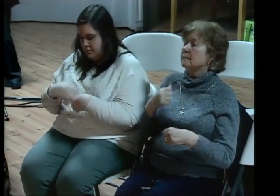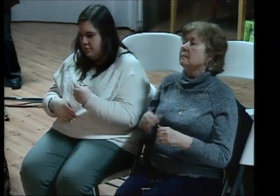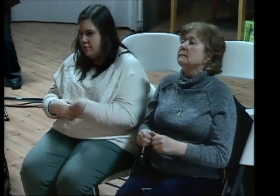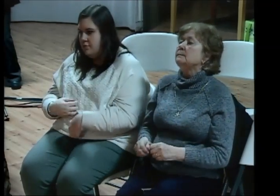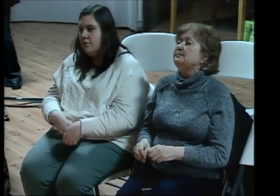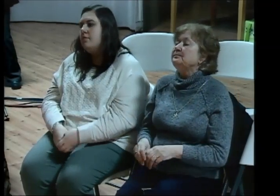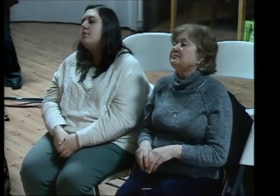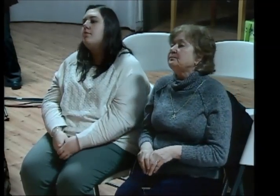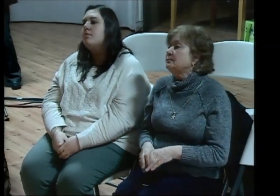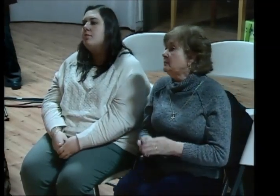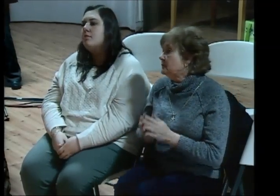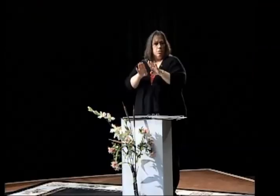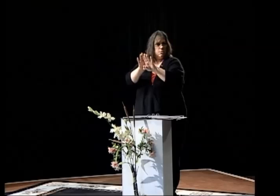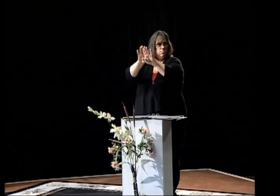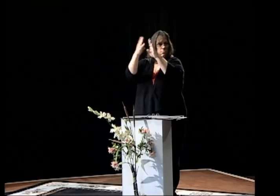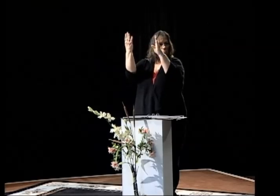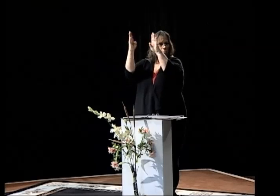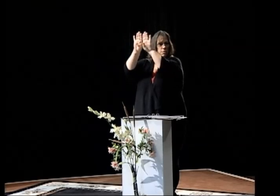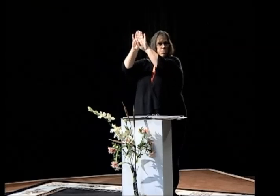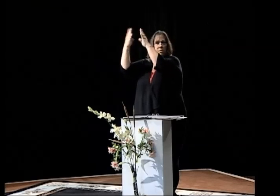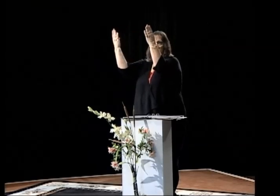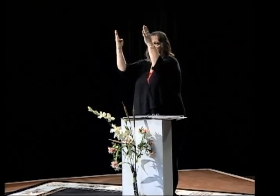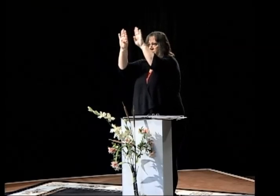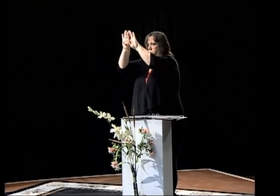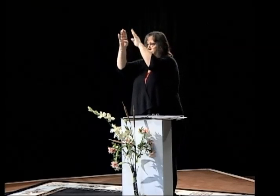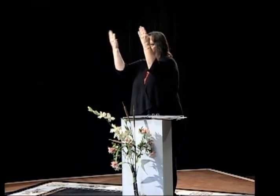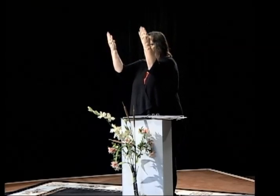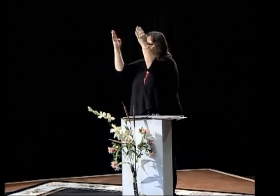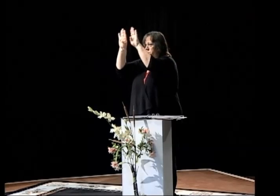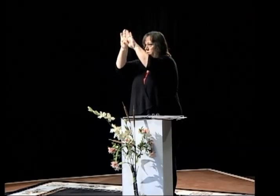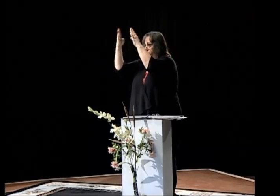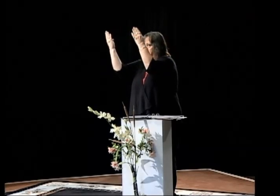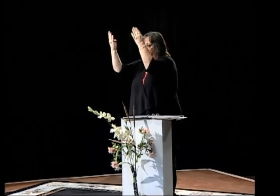When you have cabinets, there's many of them. You're opening them together.